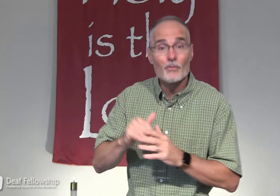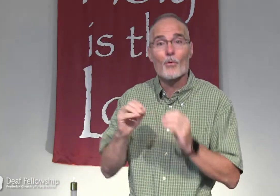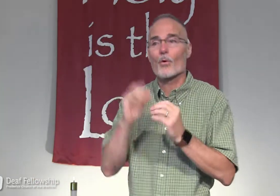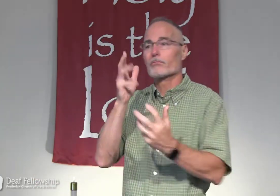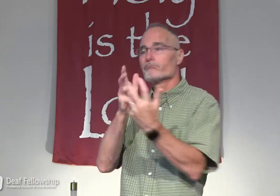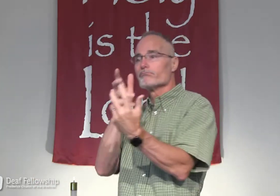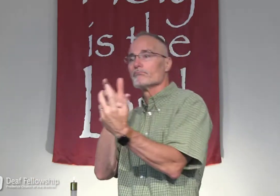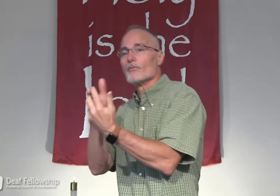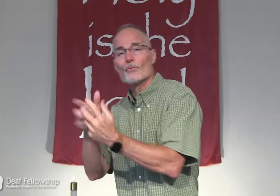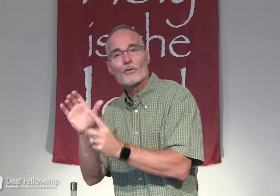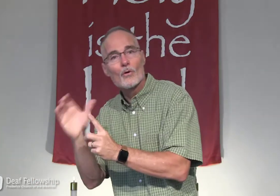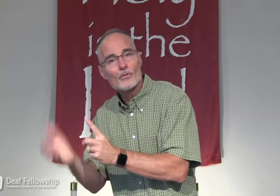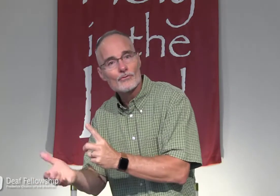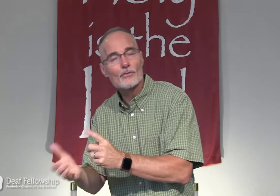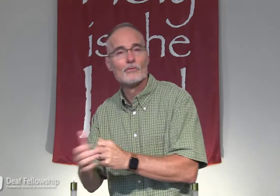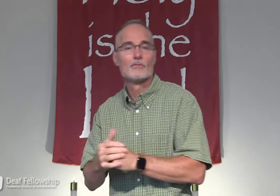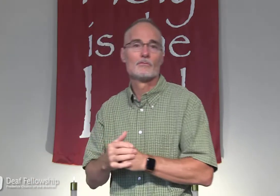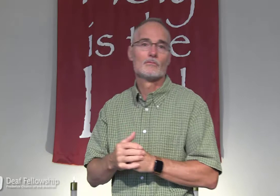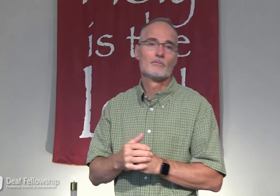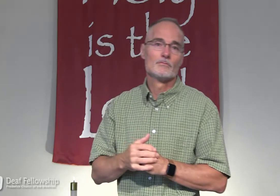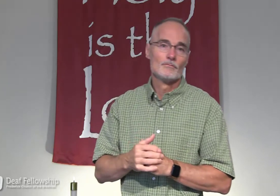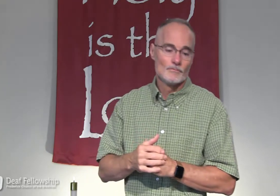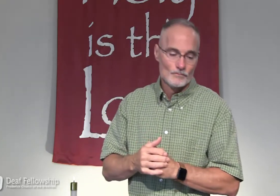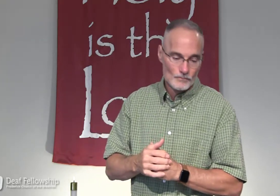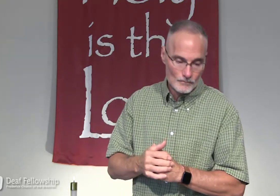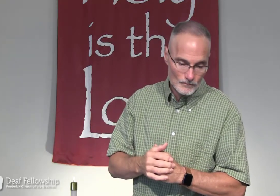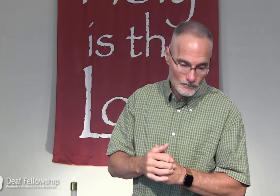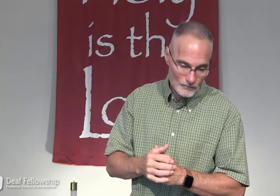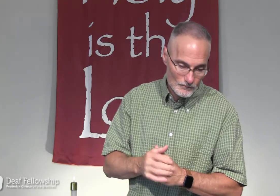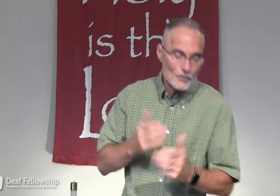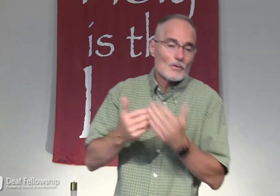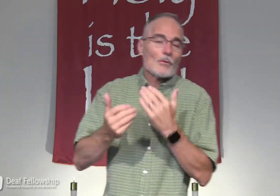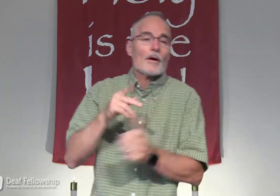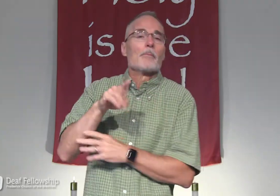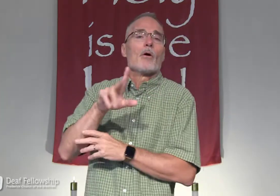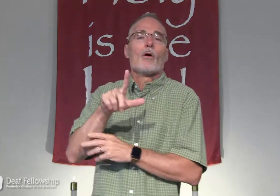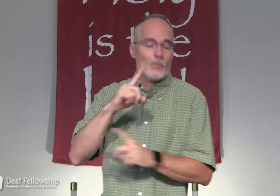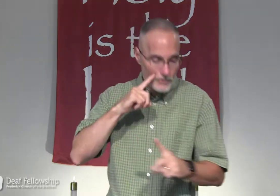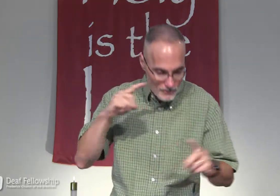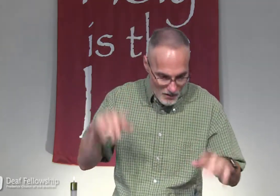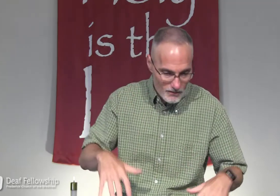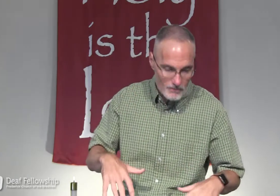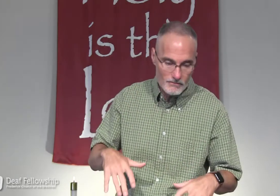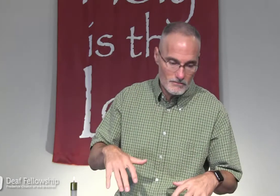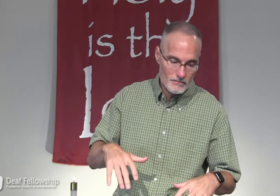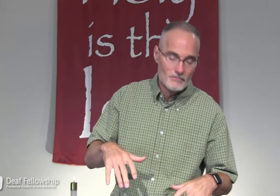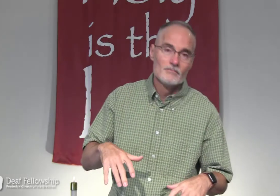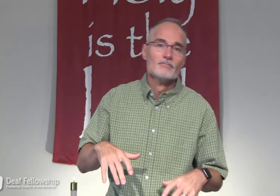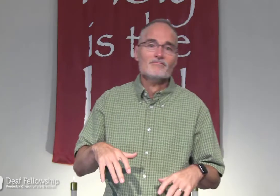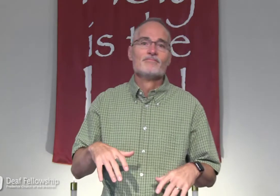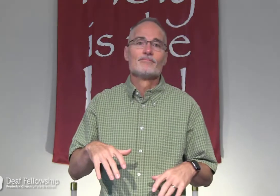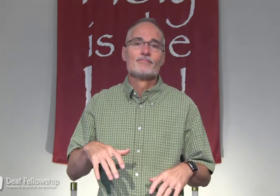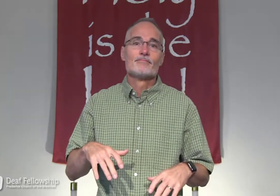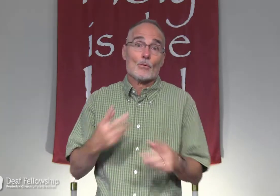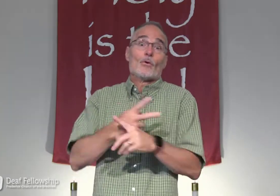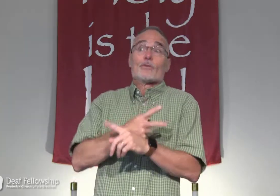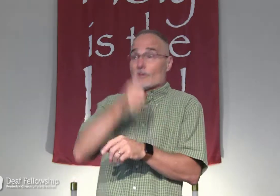Maybe it's something that's more comfortable, that's a better fit, better aligns with the culture. But